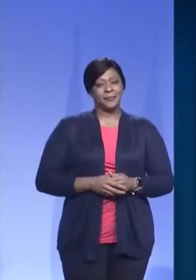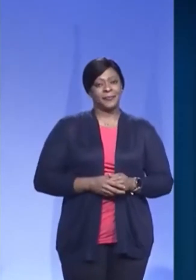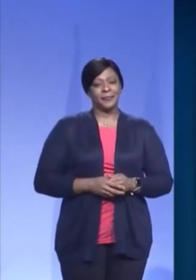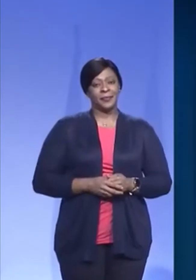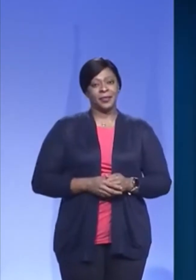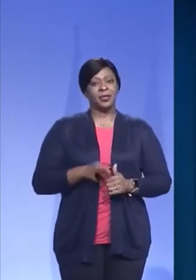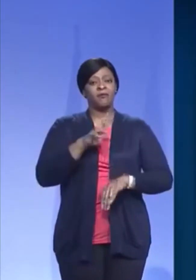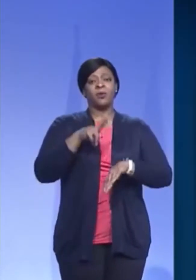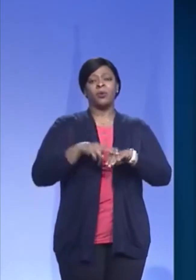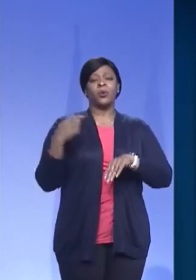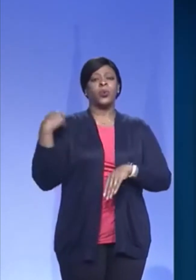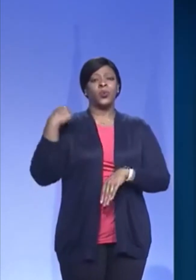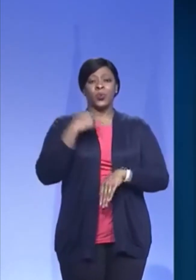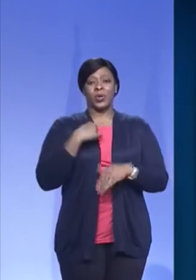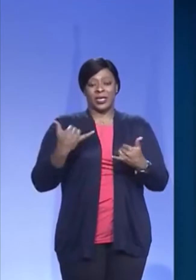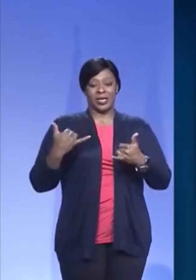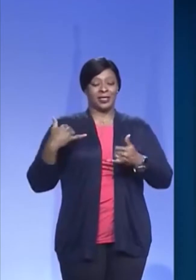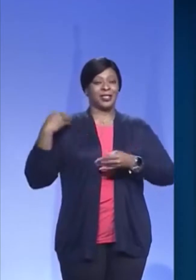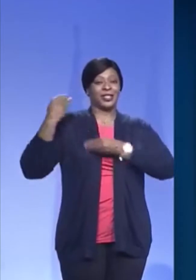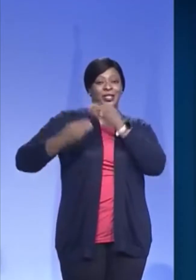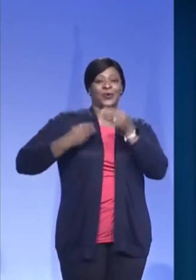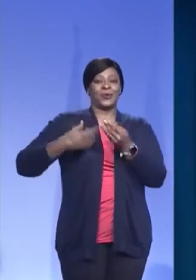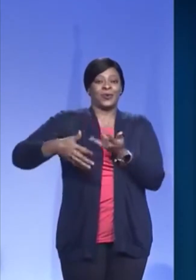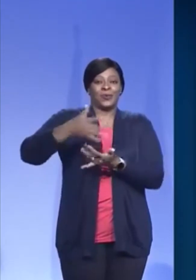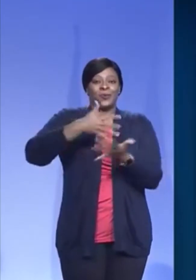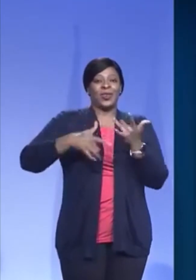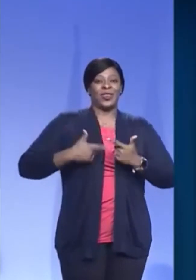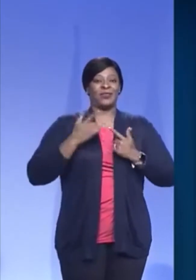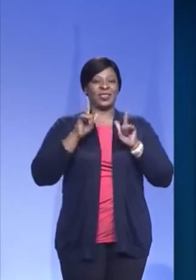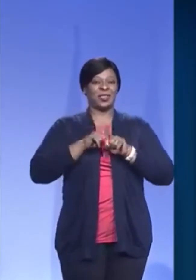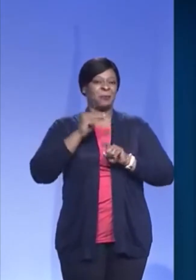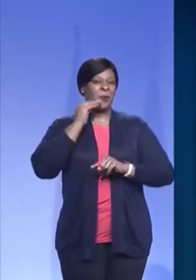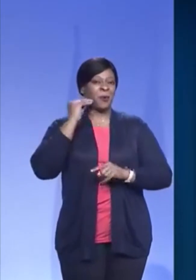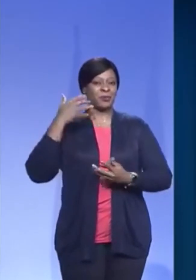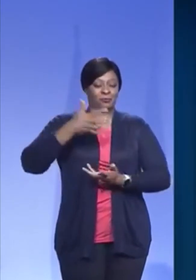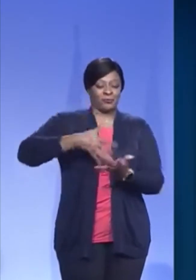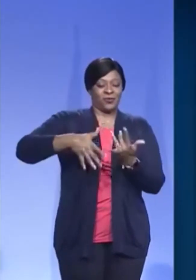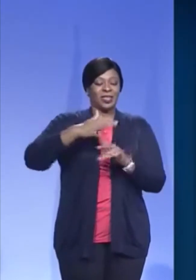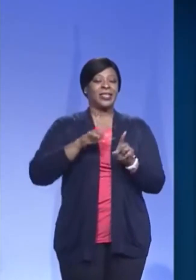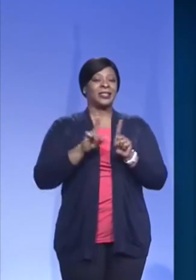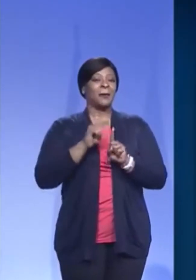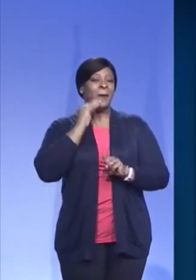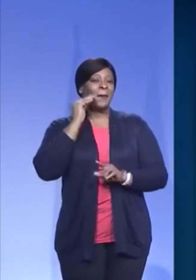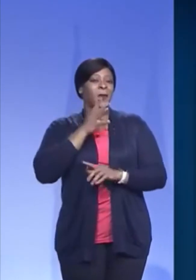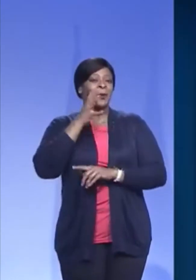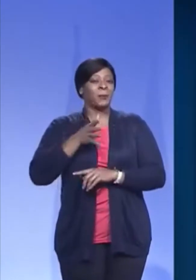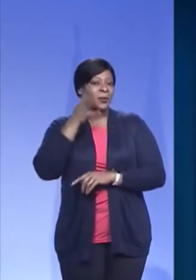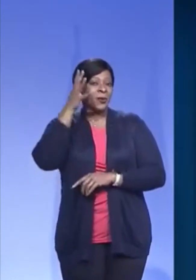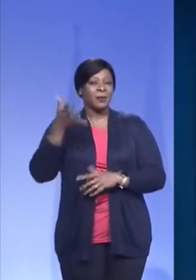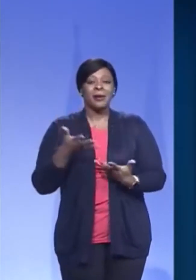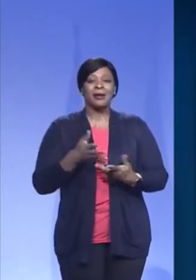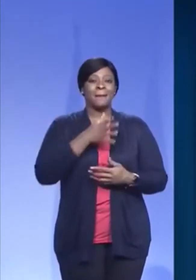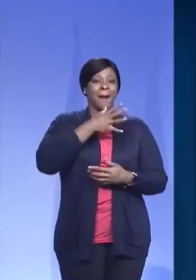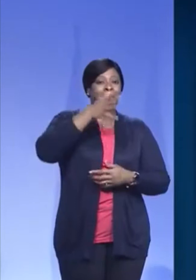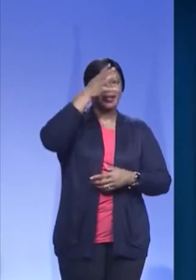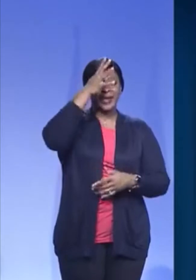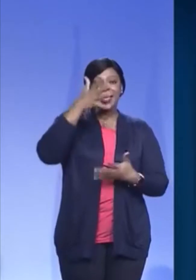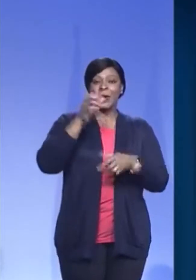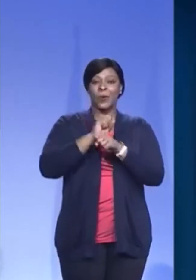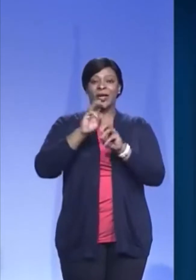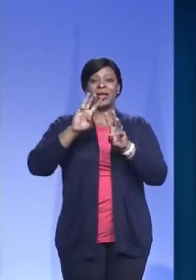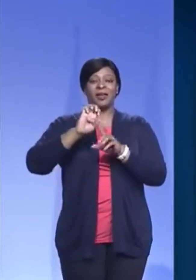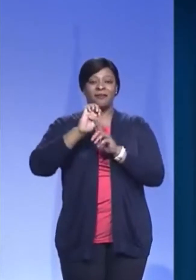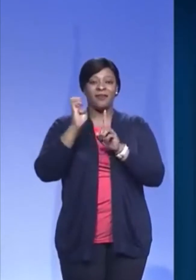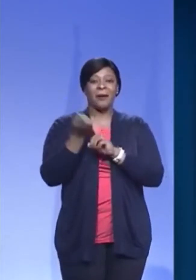of course, we are intergenerational in our relationships. We're intergenerational in our households and in our work environments and in our